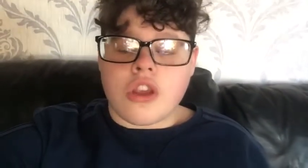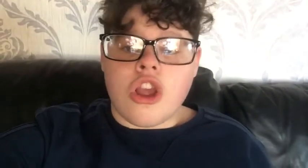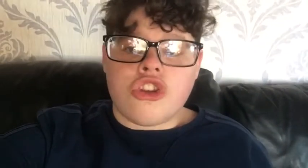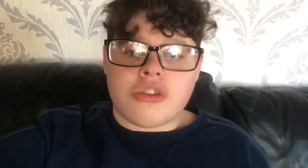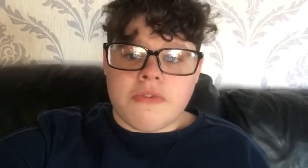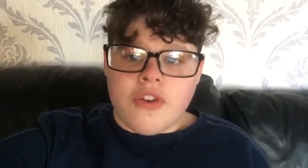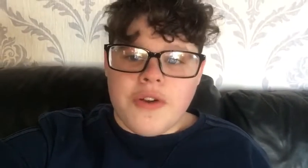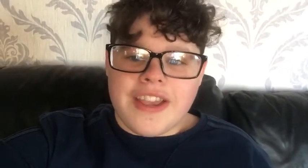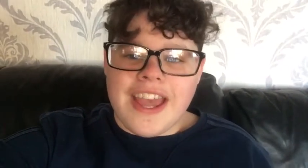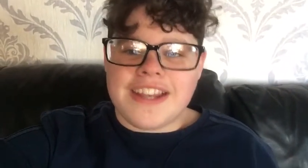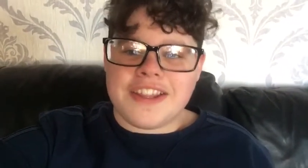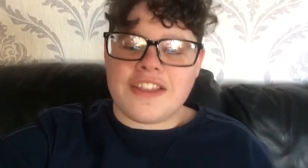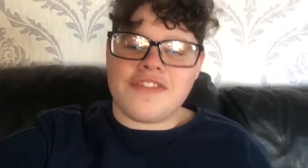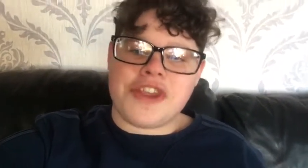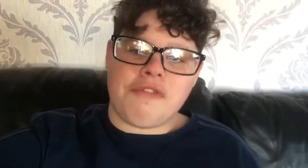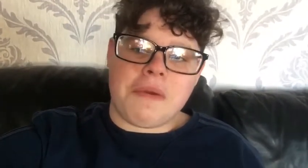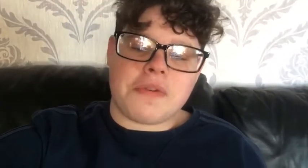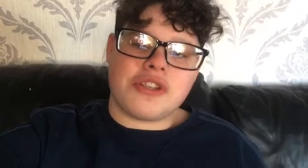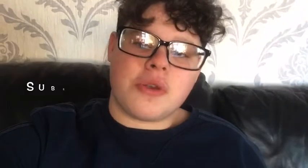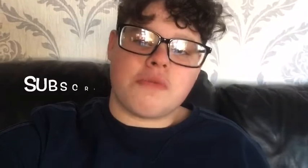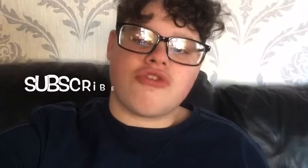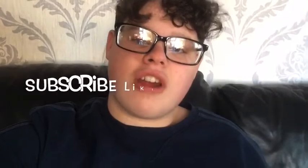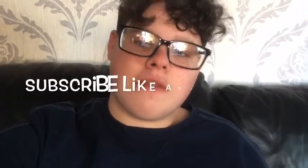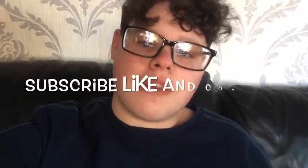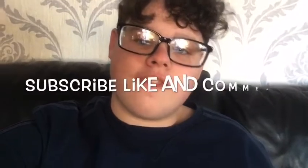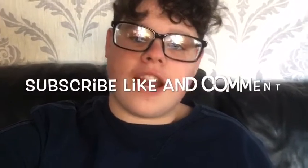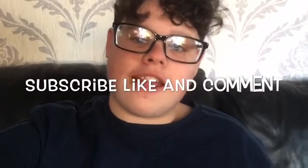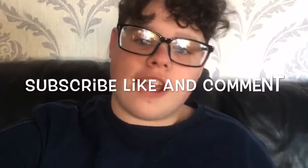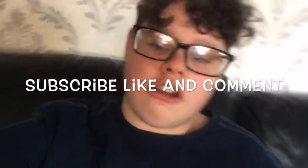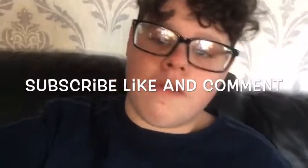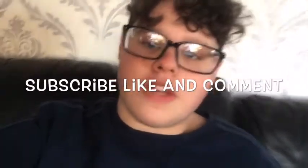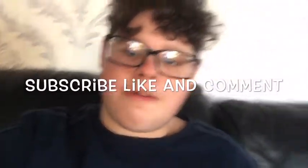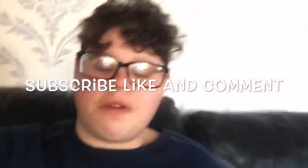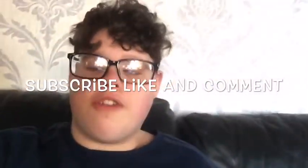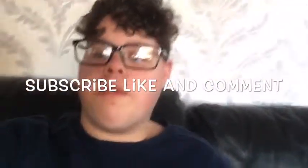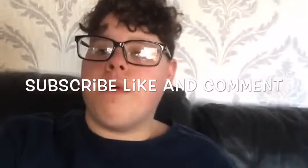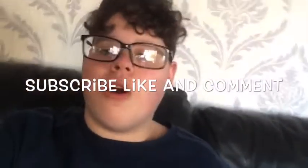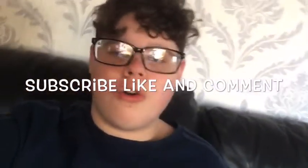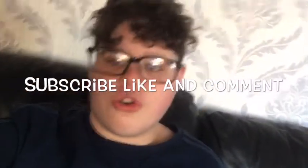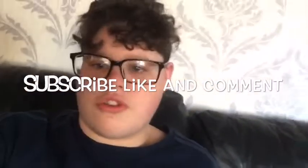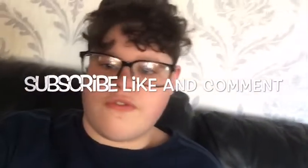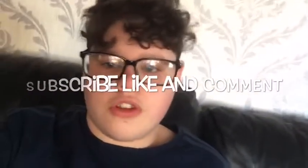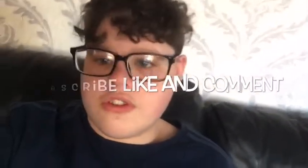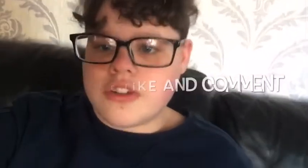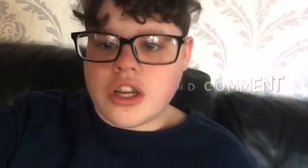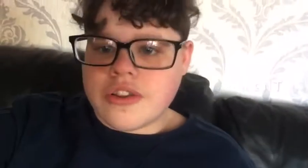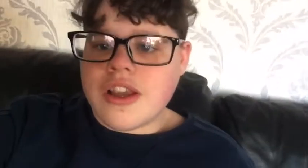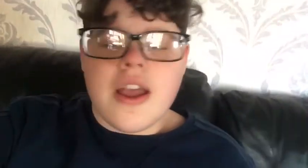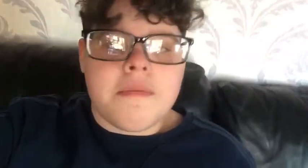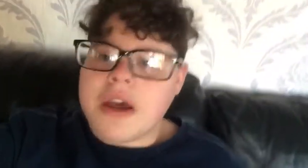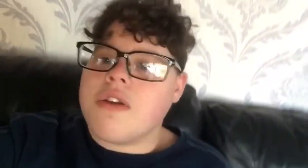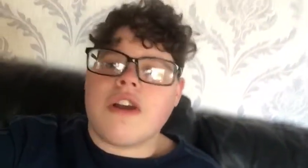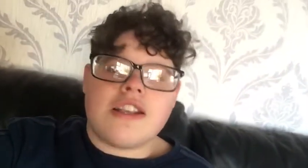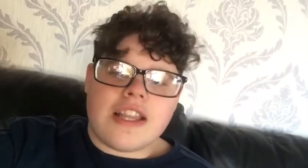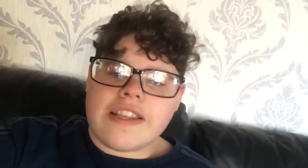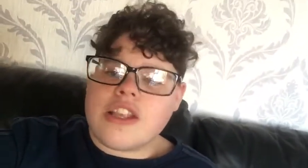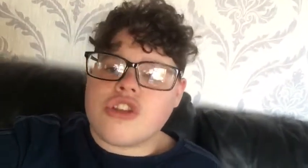Just before we get into this video, remember to subscribe, leave a like and comment down below for more awesome future videos. But anyway guys, let's get